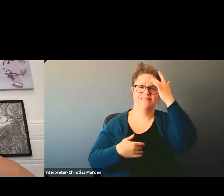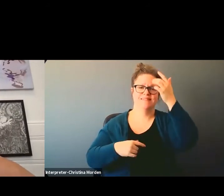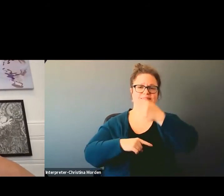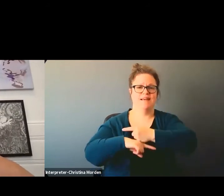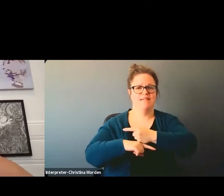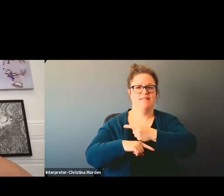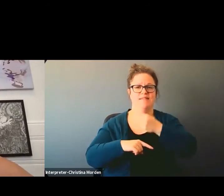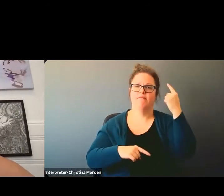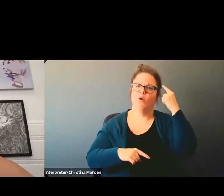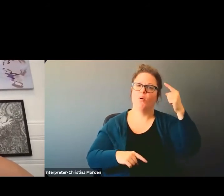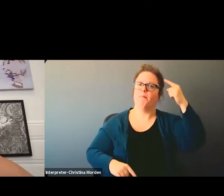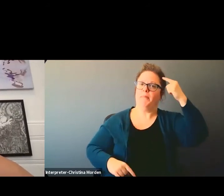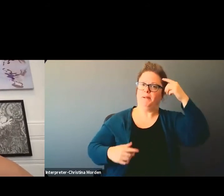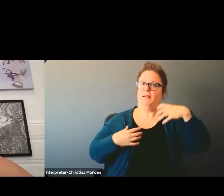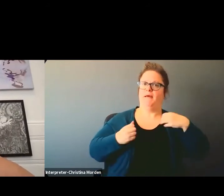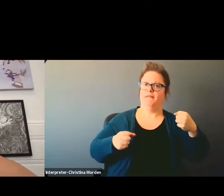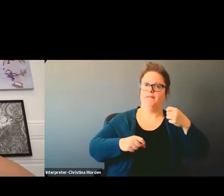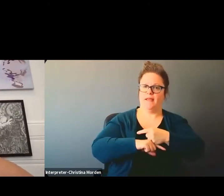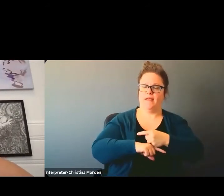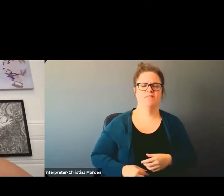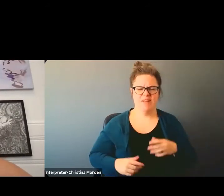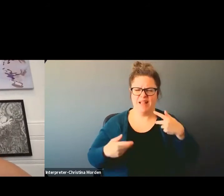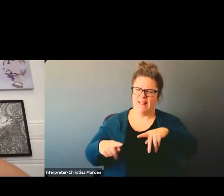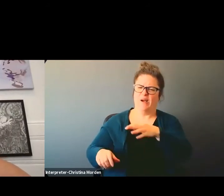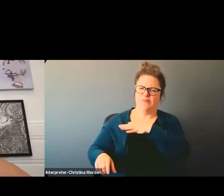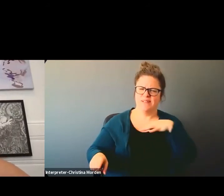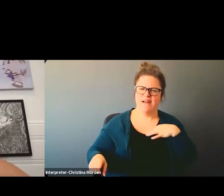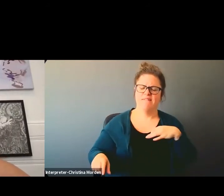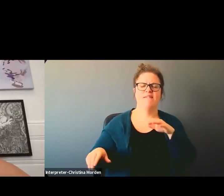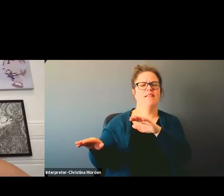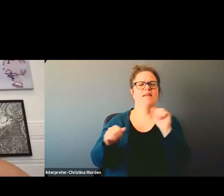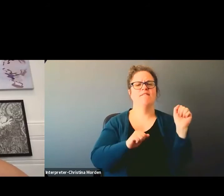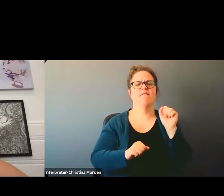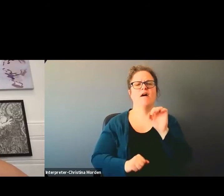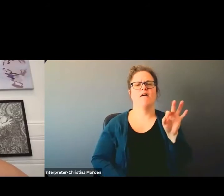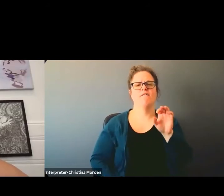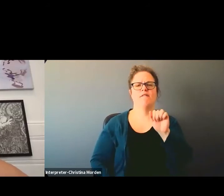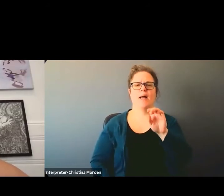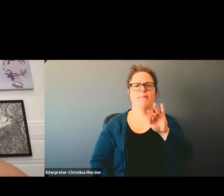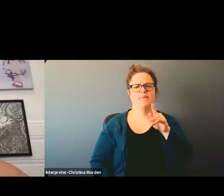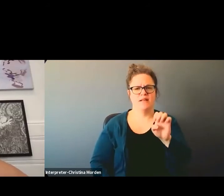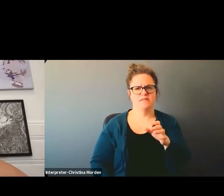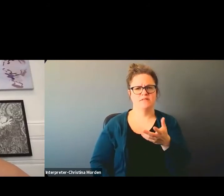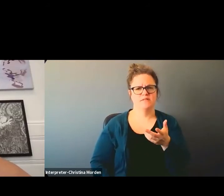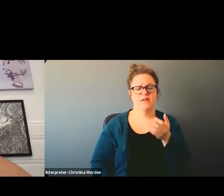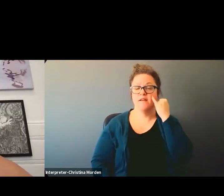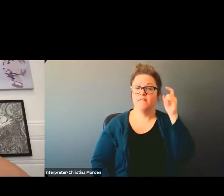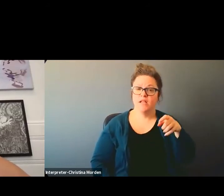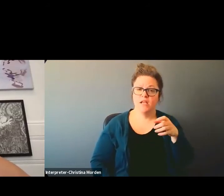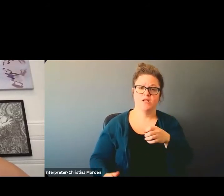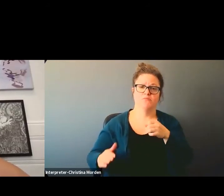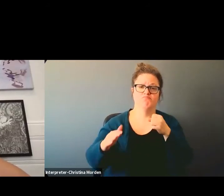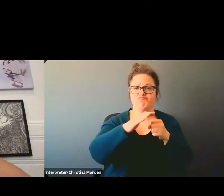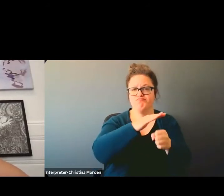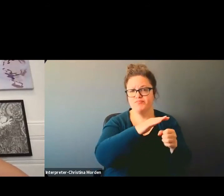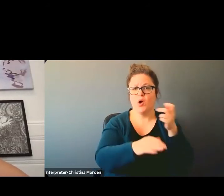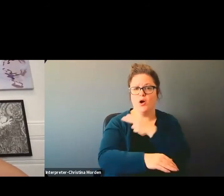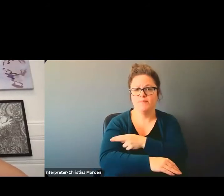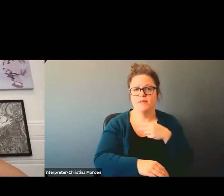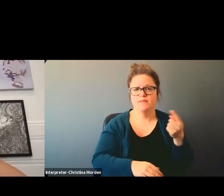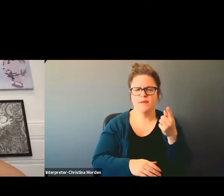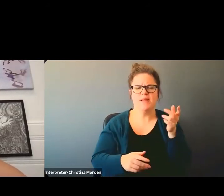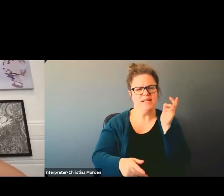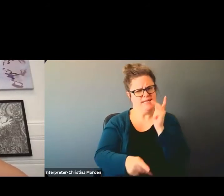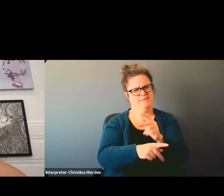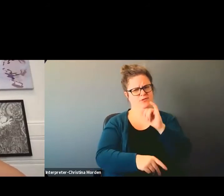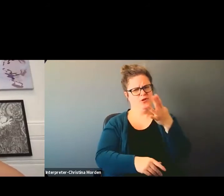And also, let staff take a leave of absence and retain their job if they have to get admitted to the hospital. Just how you wouldn't